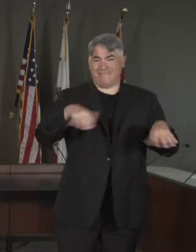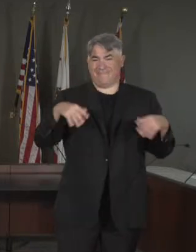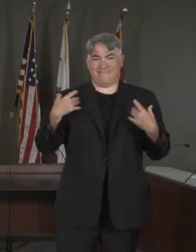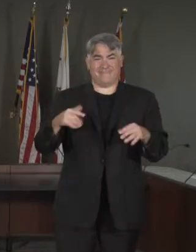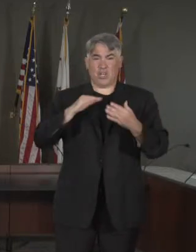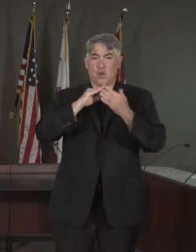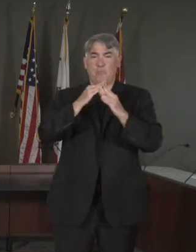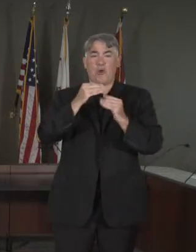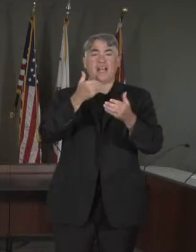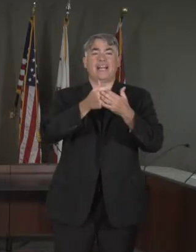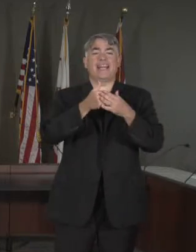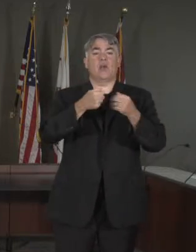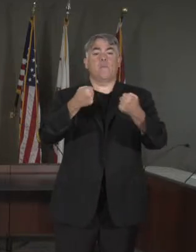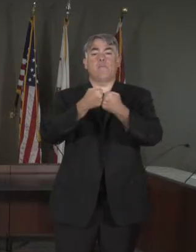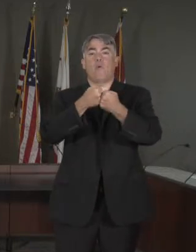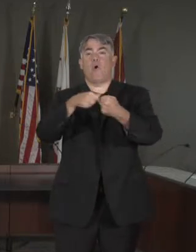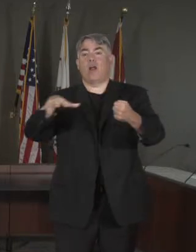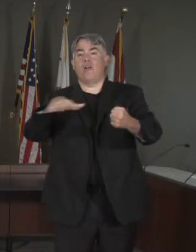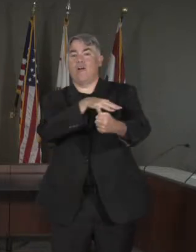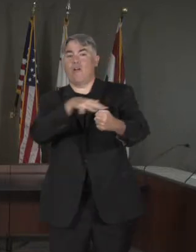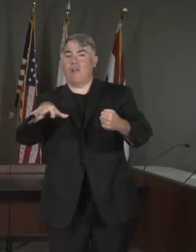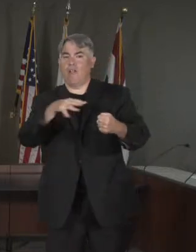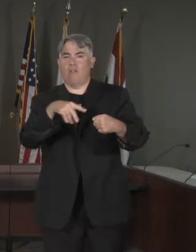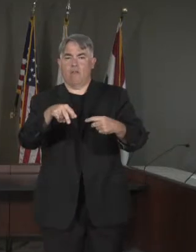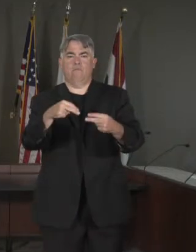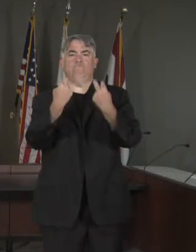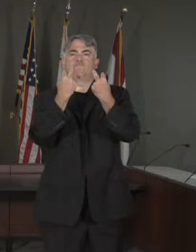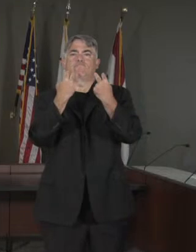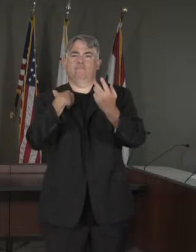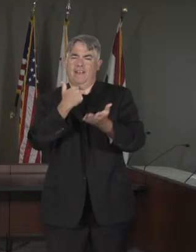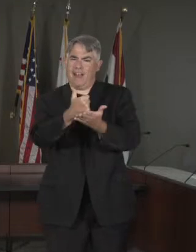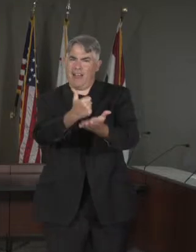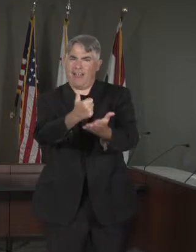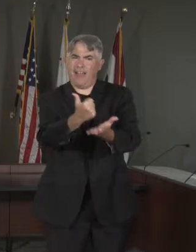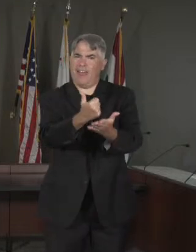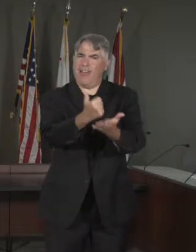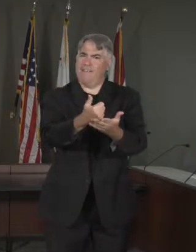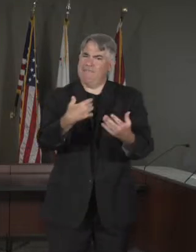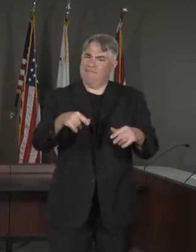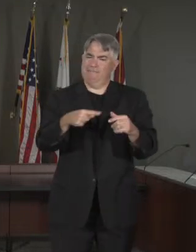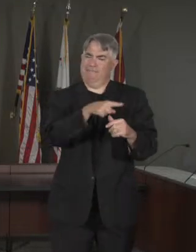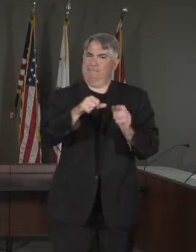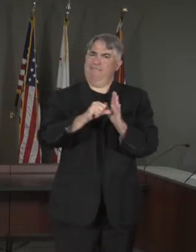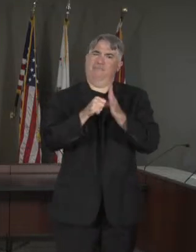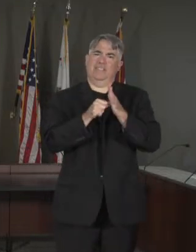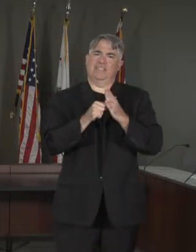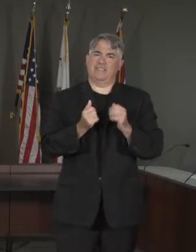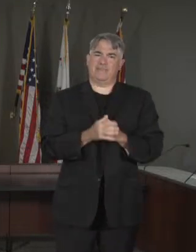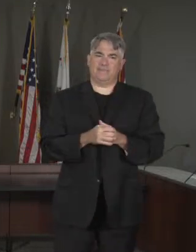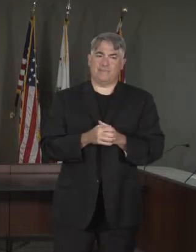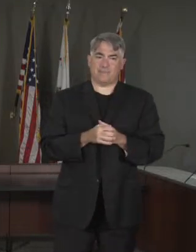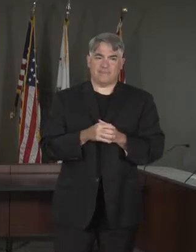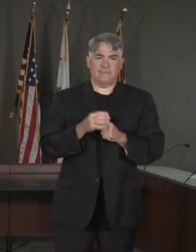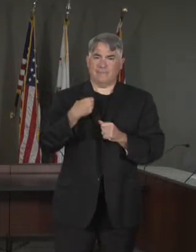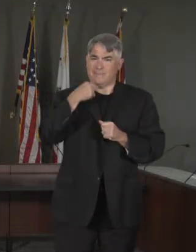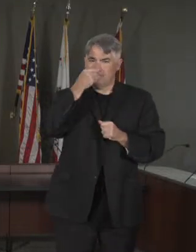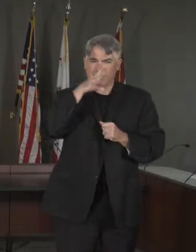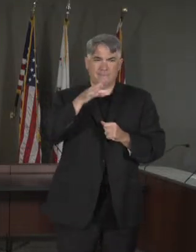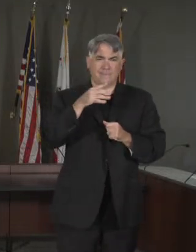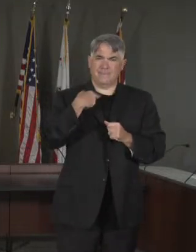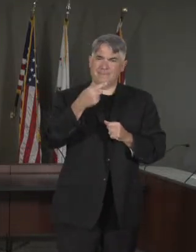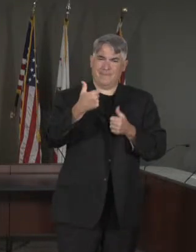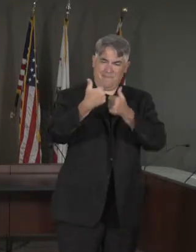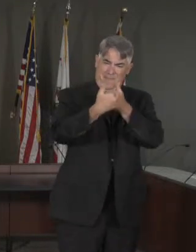We usually talk about health having no borders and talk about this pilot program being an example of this in our region, and we have